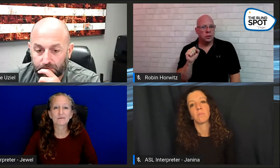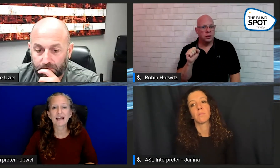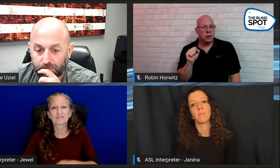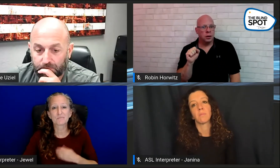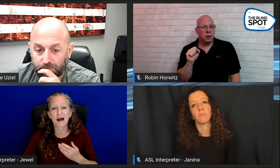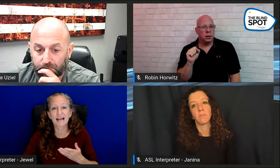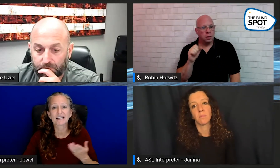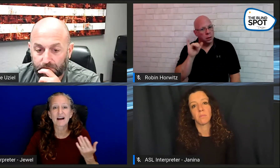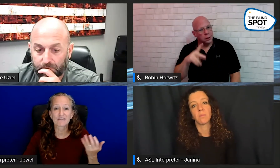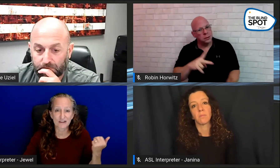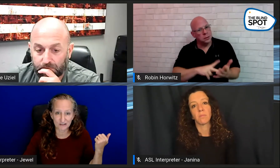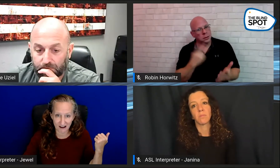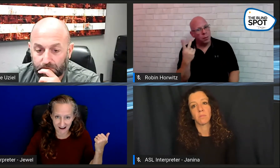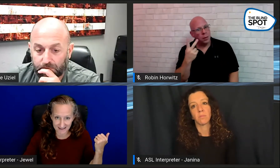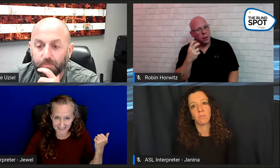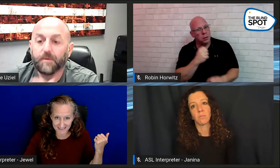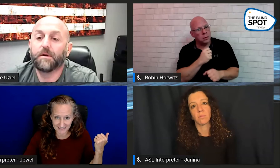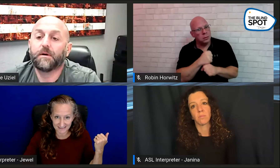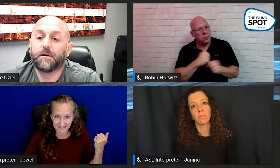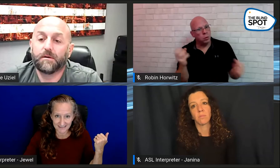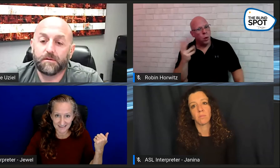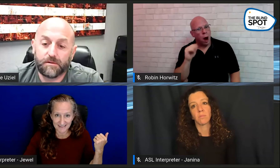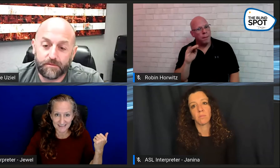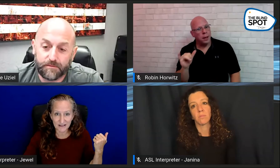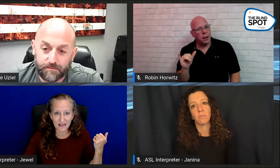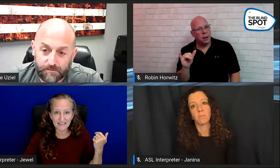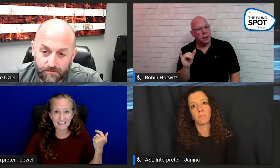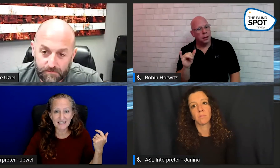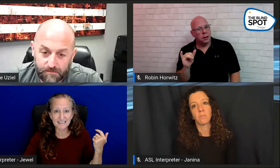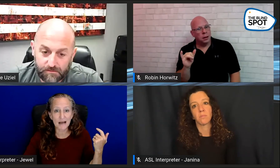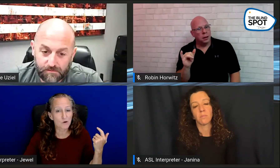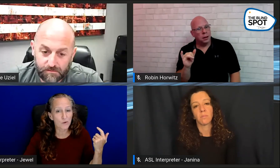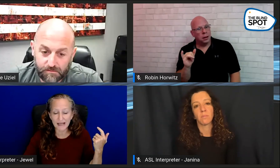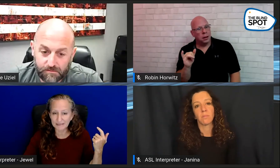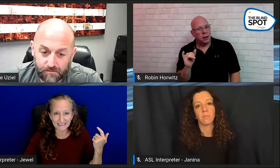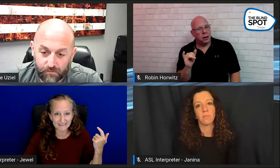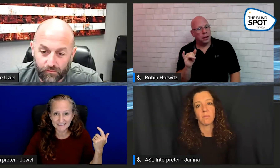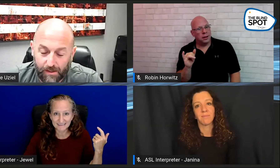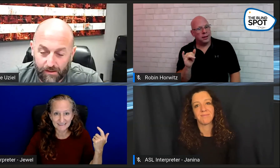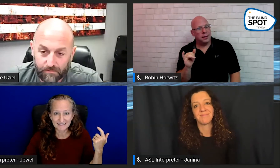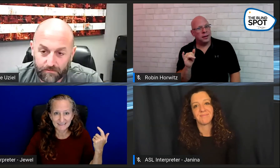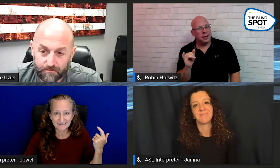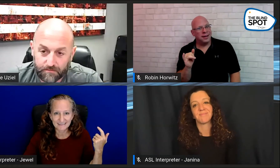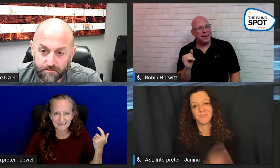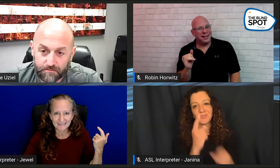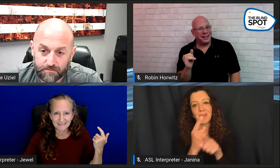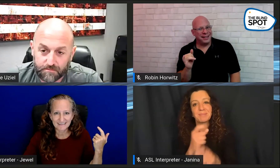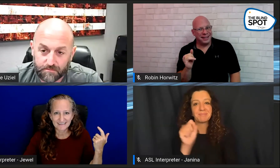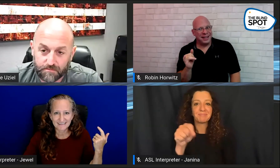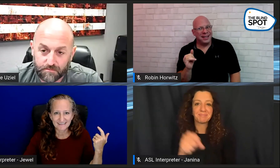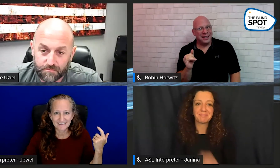small money would have to buy to cover their loss. So that's a double whammy. Right.